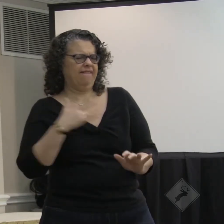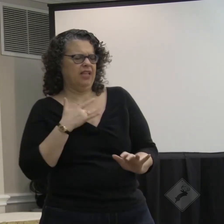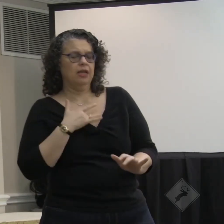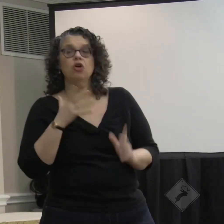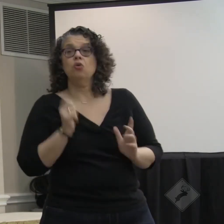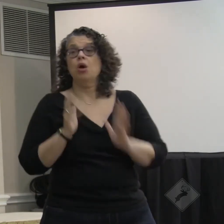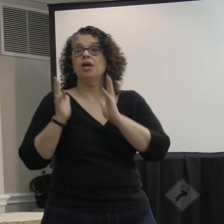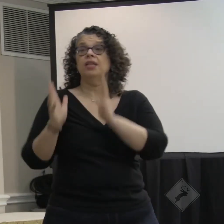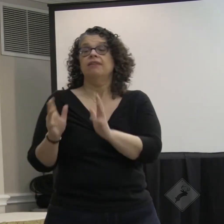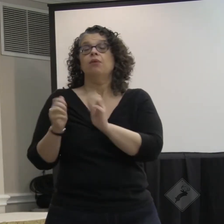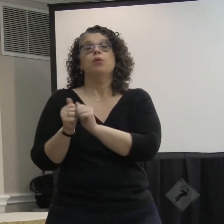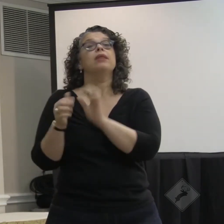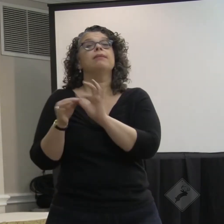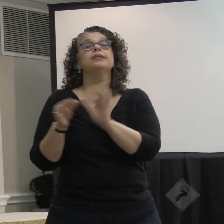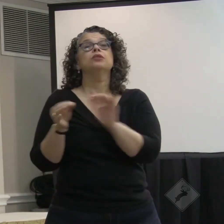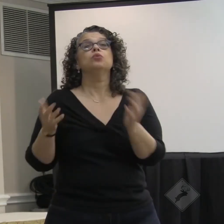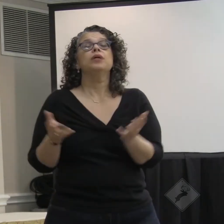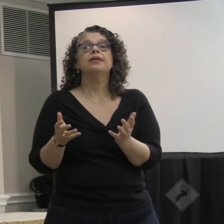to leave them with,